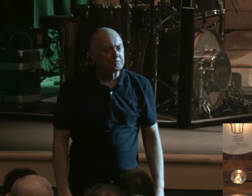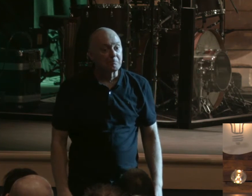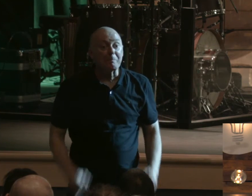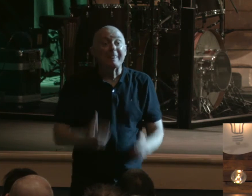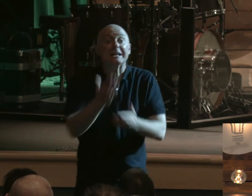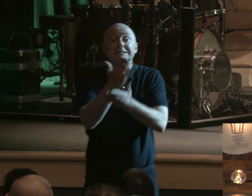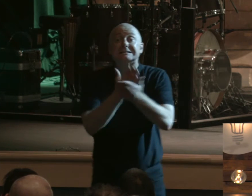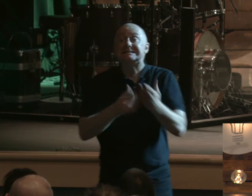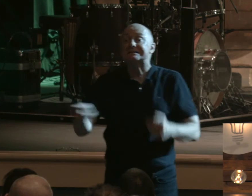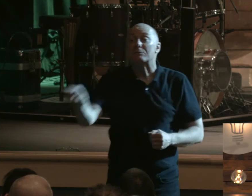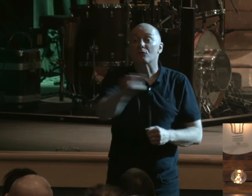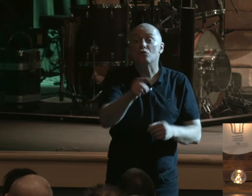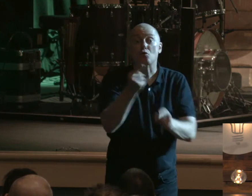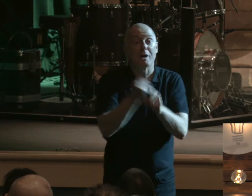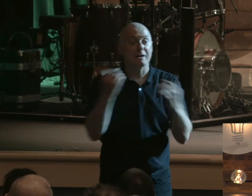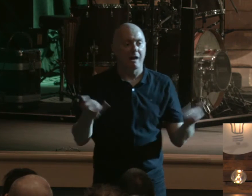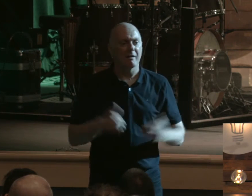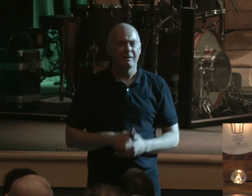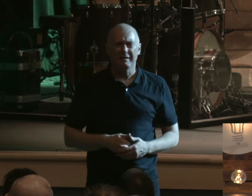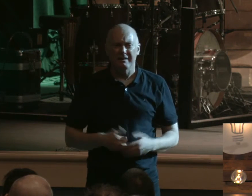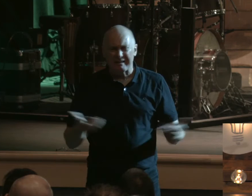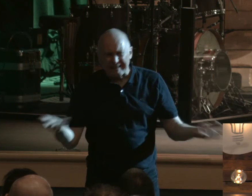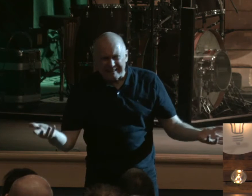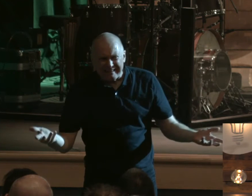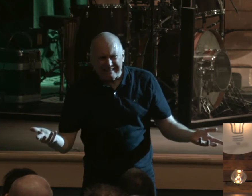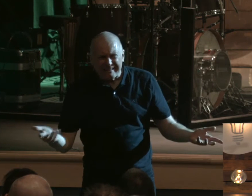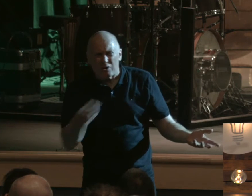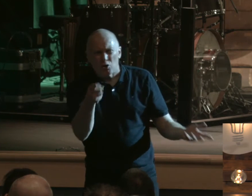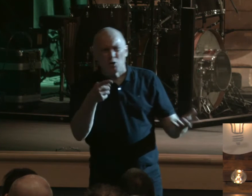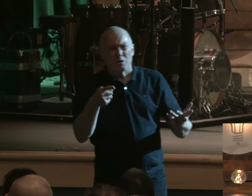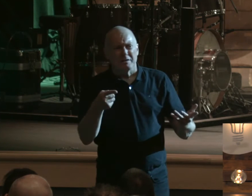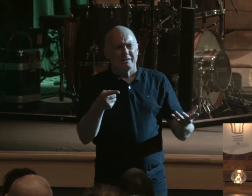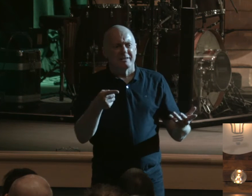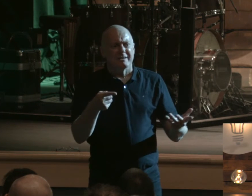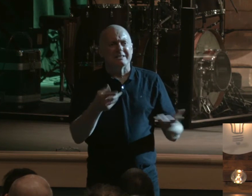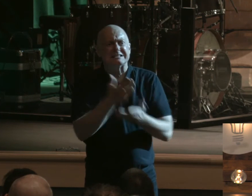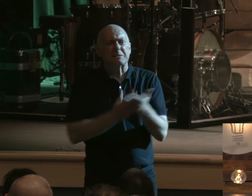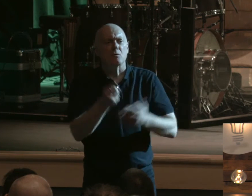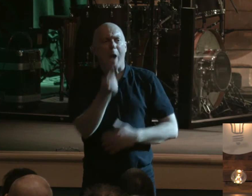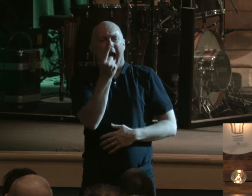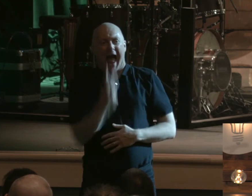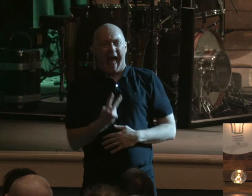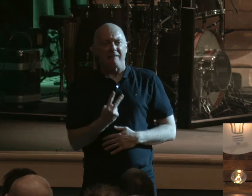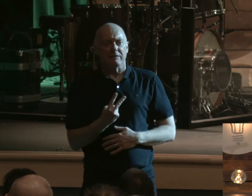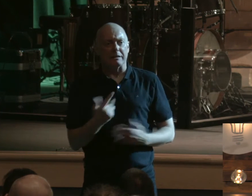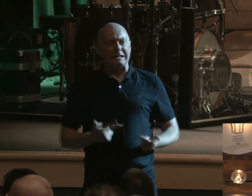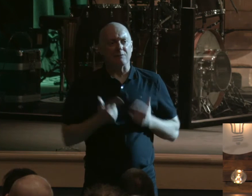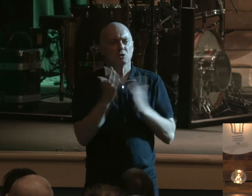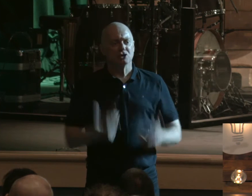Some here right now, aren't you tired of living the Christian life halfway?